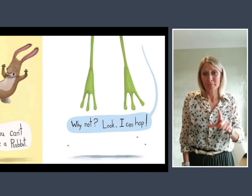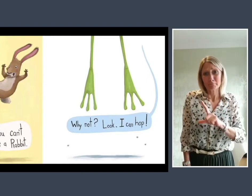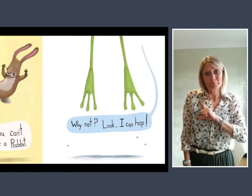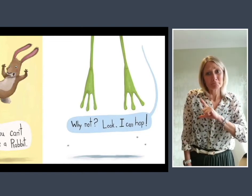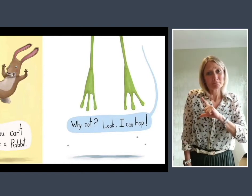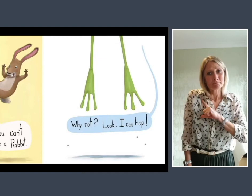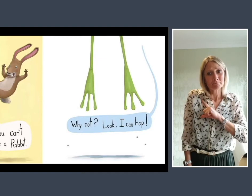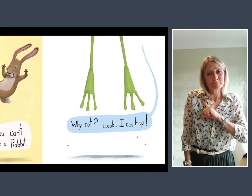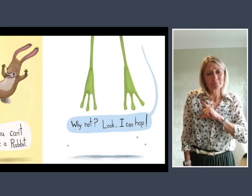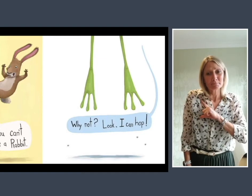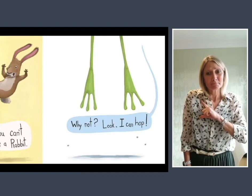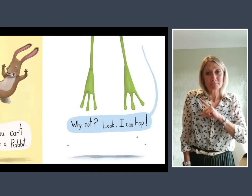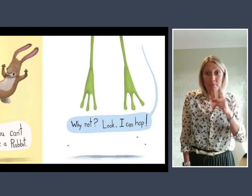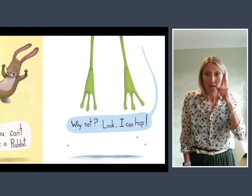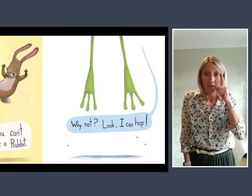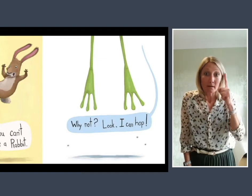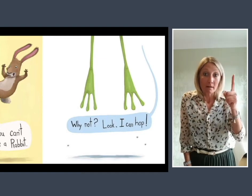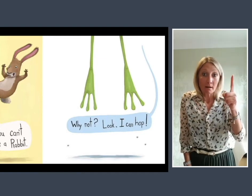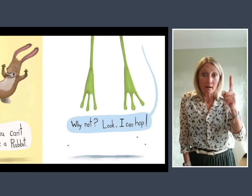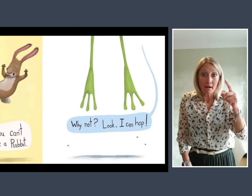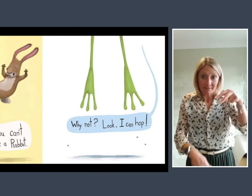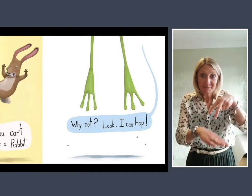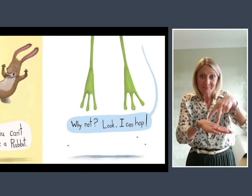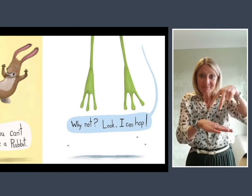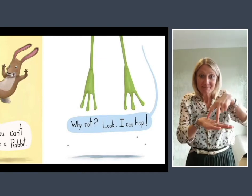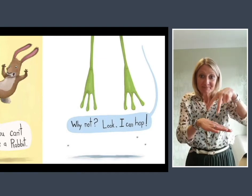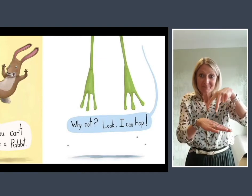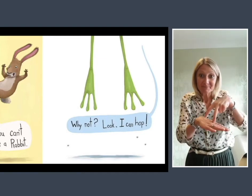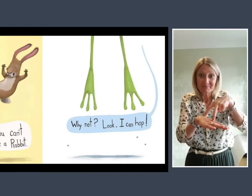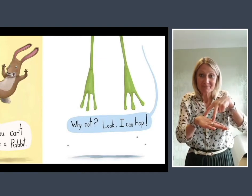not? Look, I can hop.